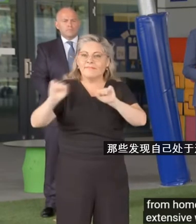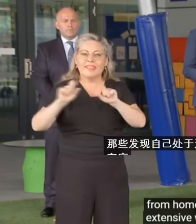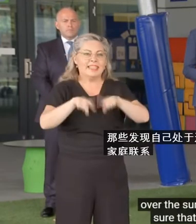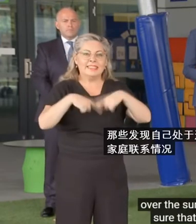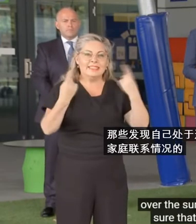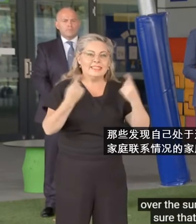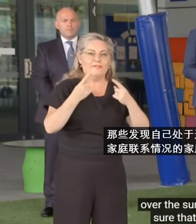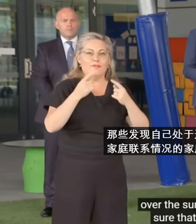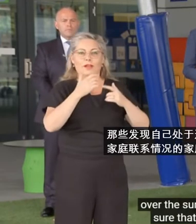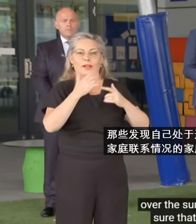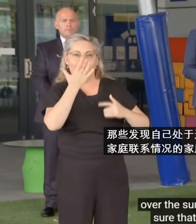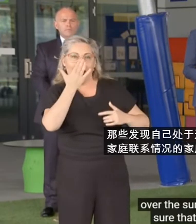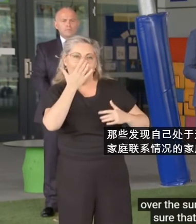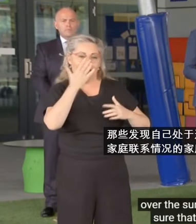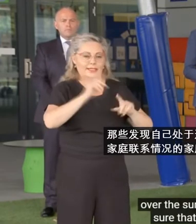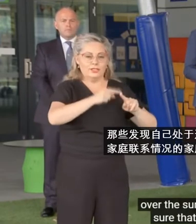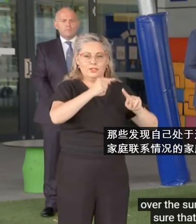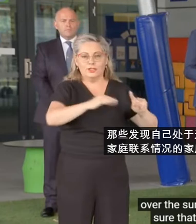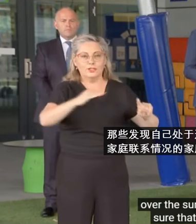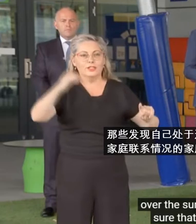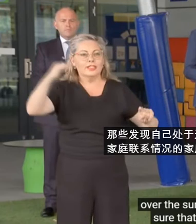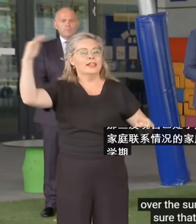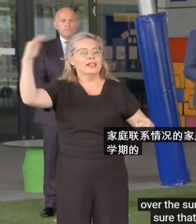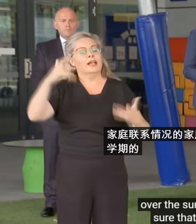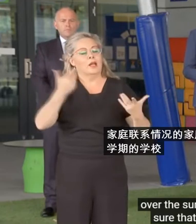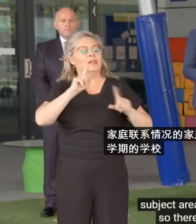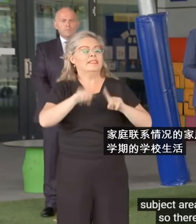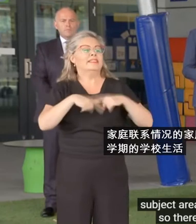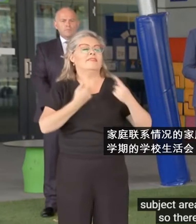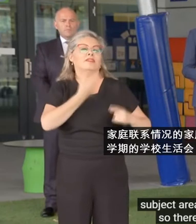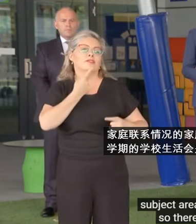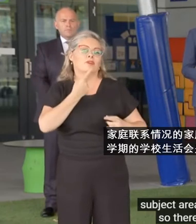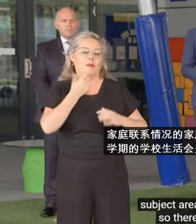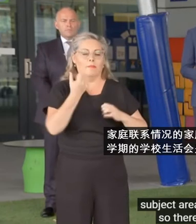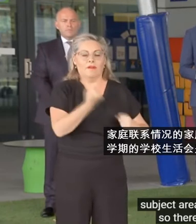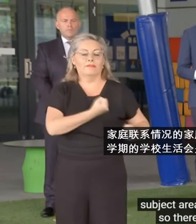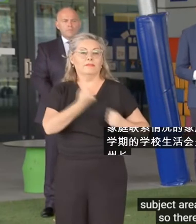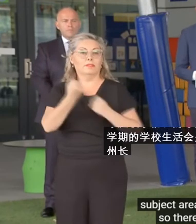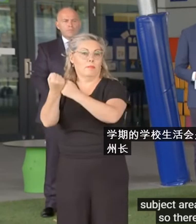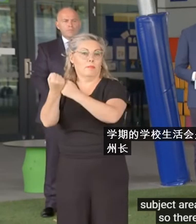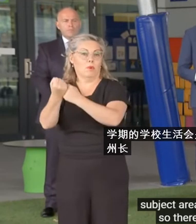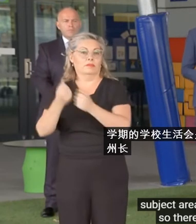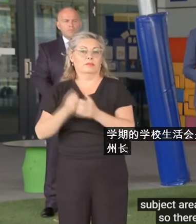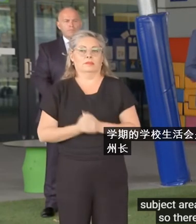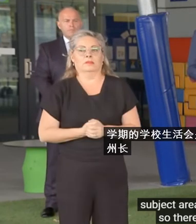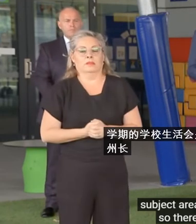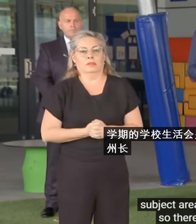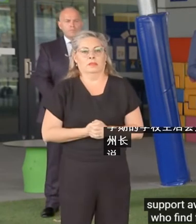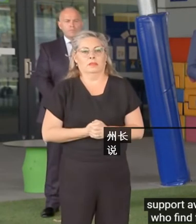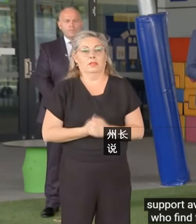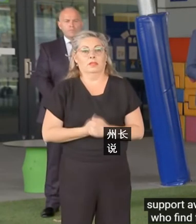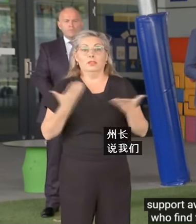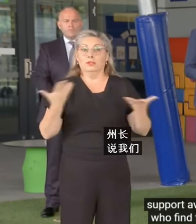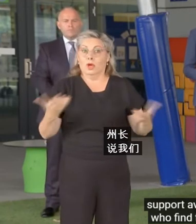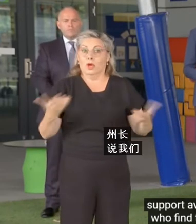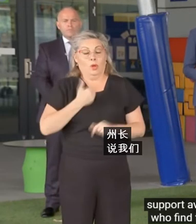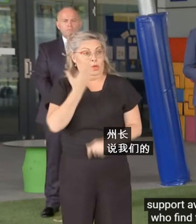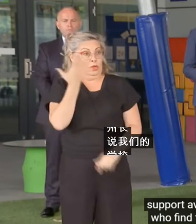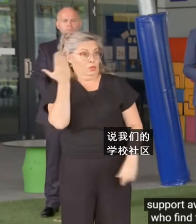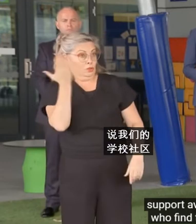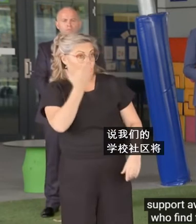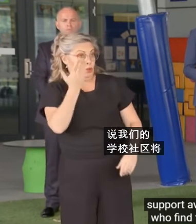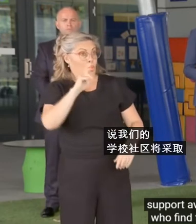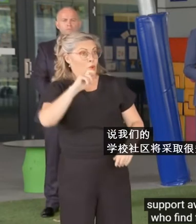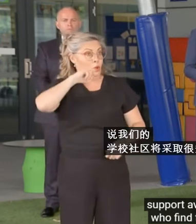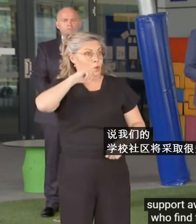themselves in that household contact situation. What will school look like for term one? Well, as the Premier said, there'll be a lot of measures in place